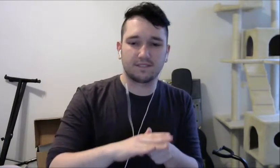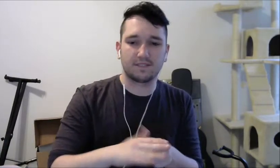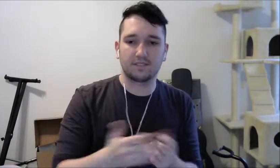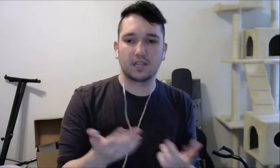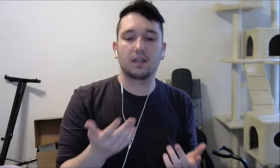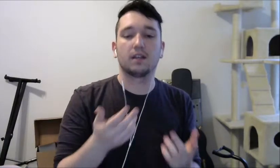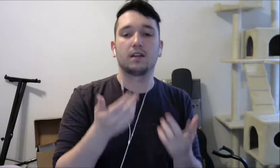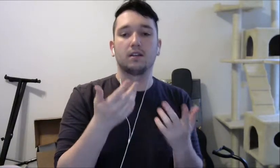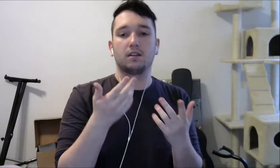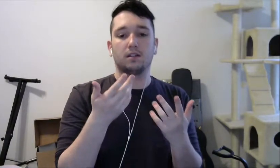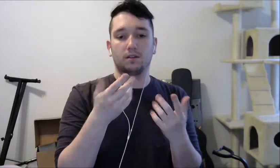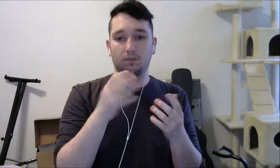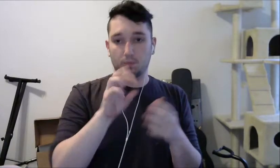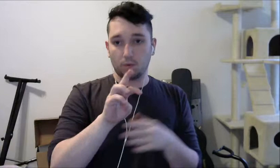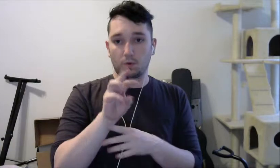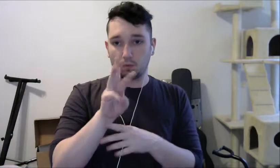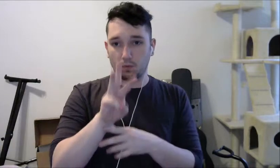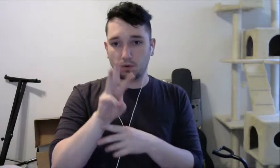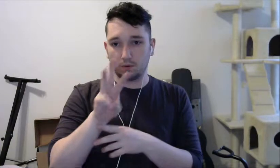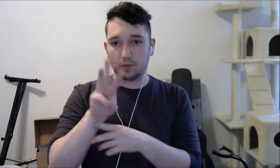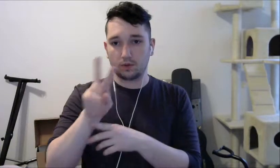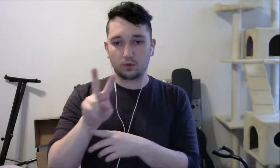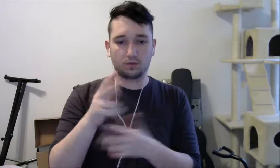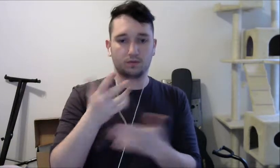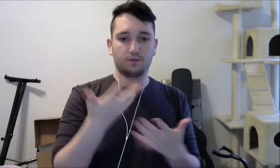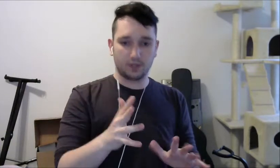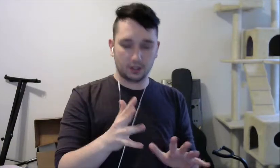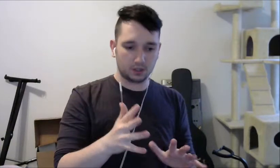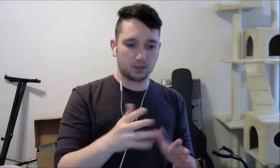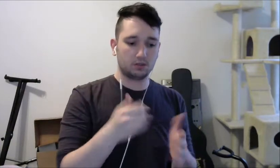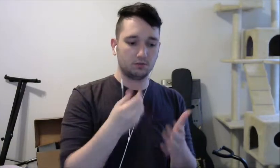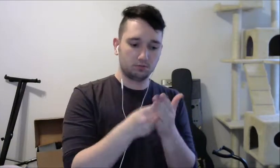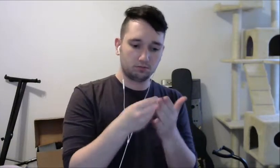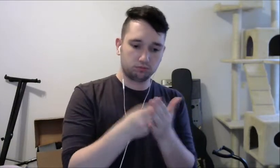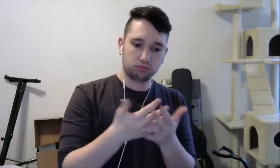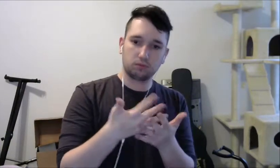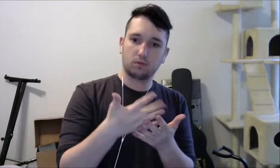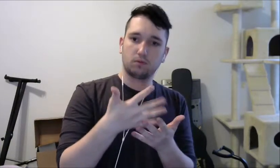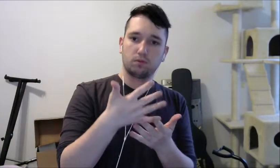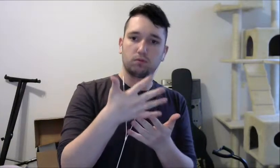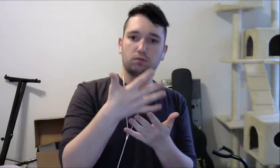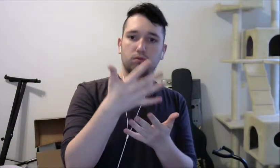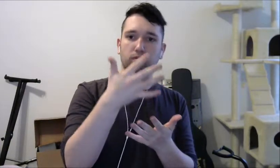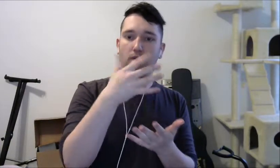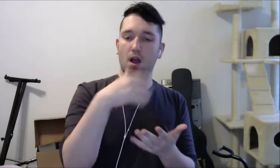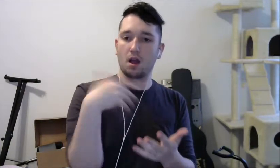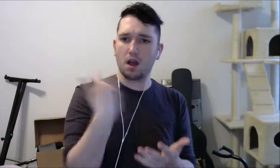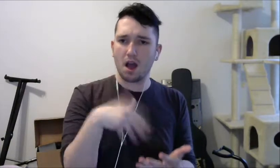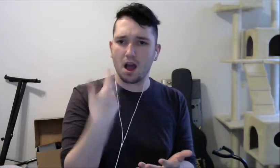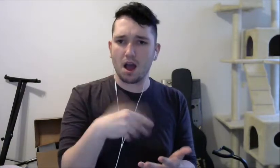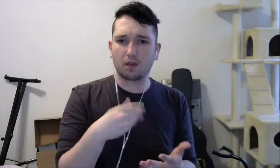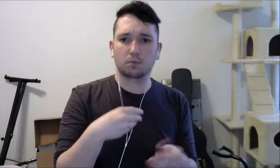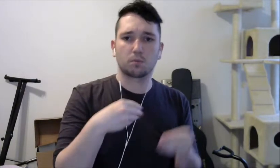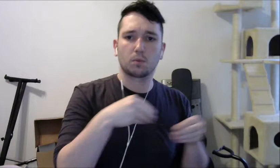During the war, the economy reached full employment. Men and women alike went to work to support the war